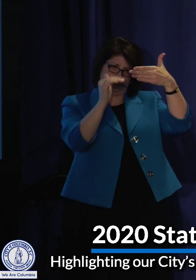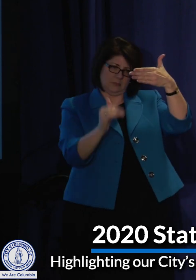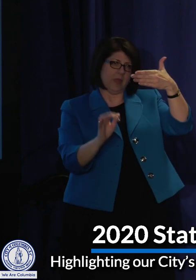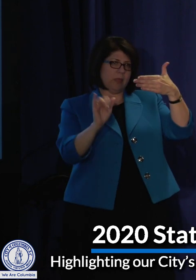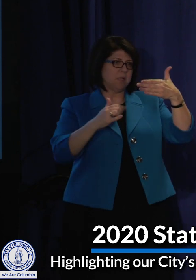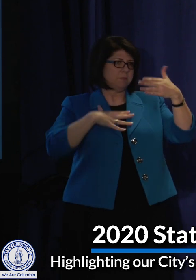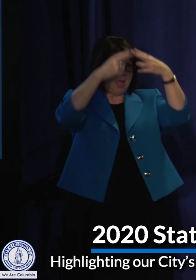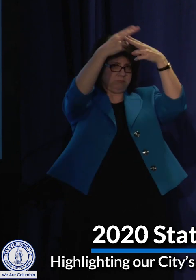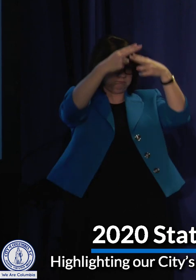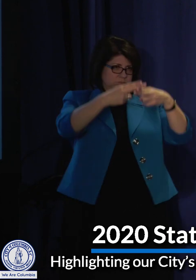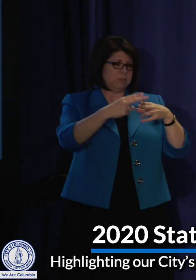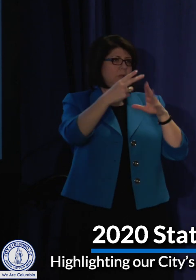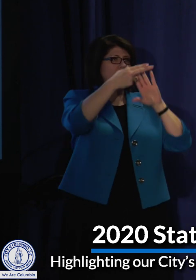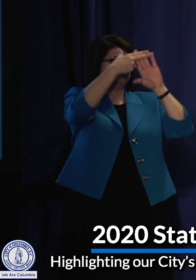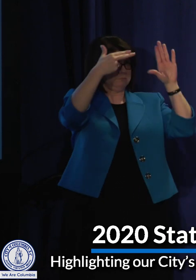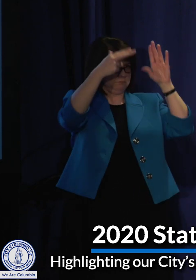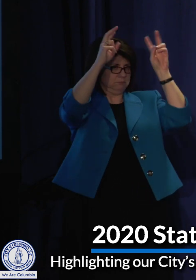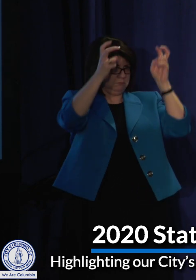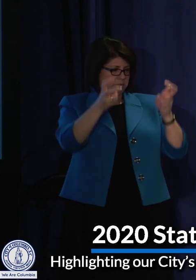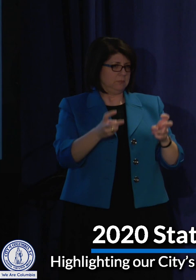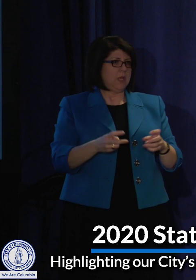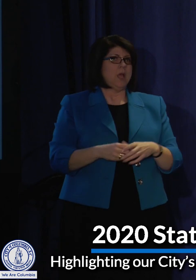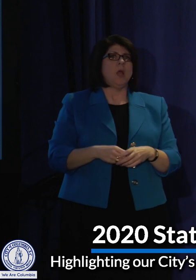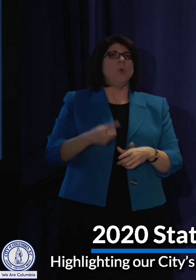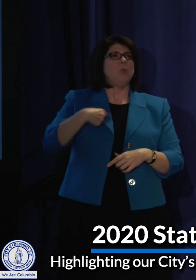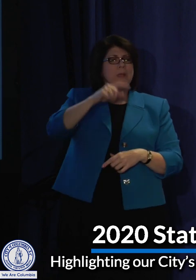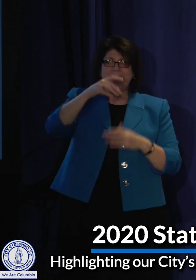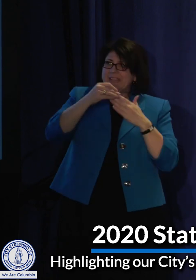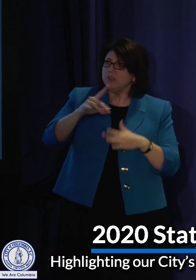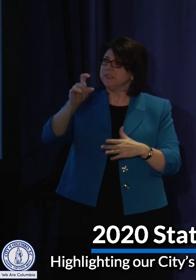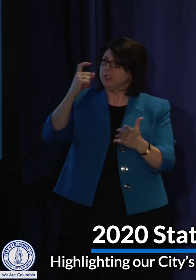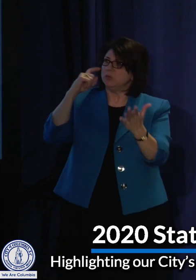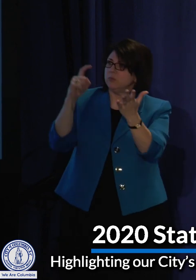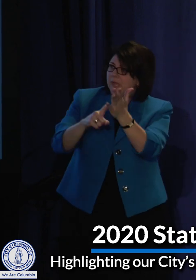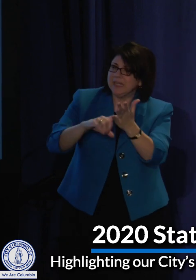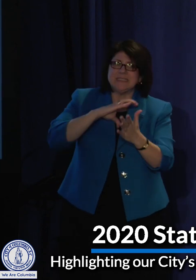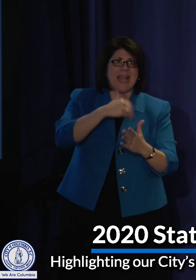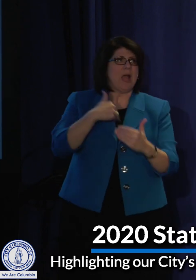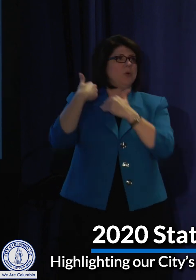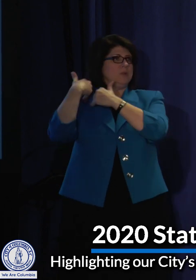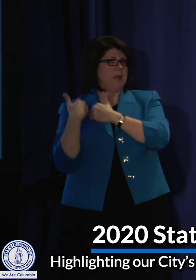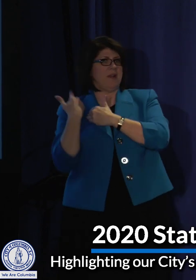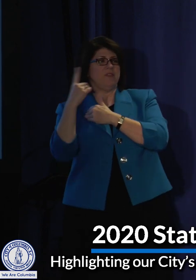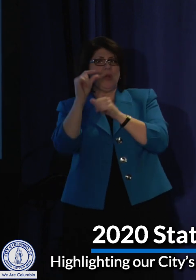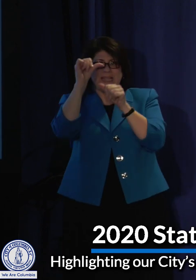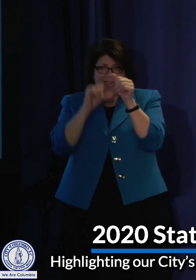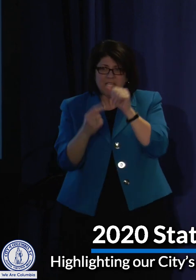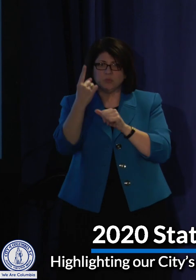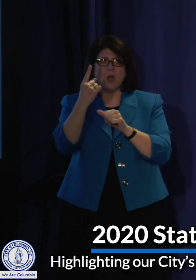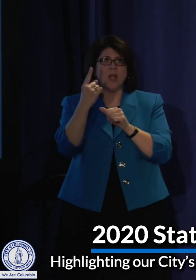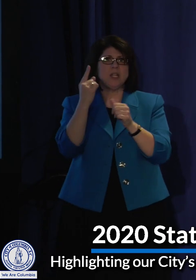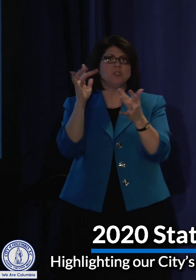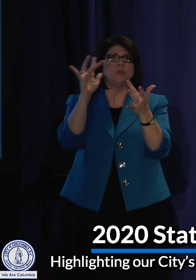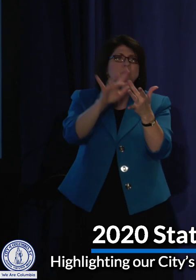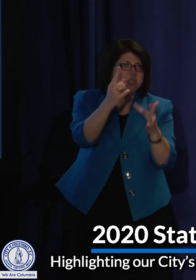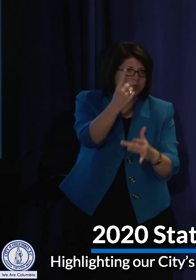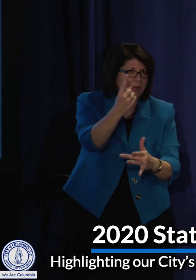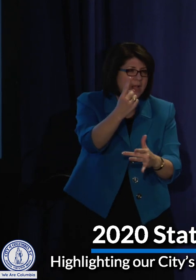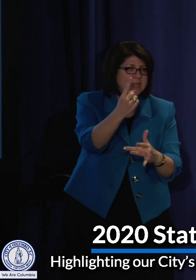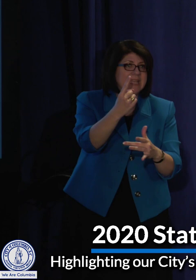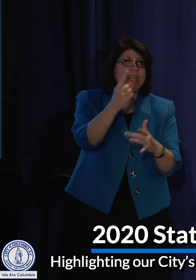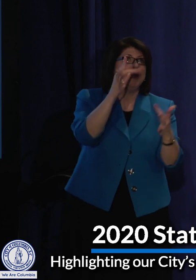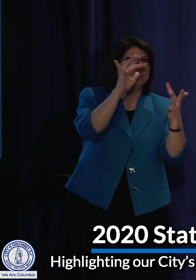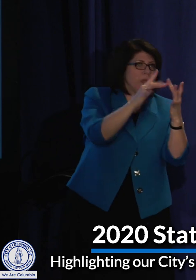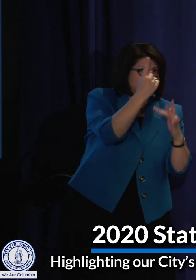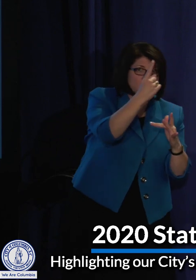leaders that we recognize our responsibility to each one, reach one, each one, teach one. We remember